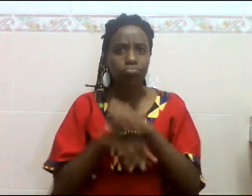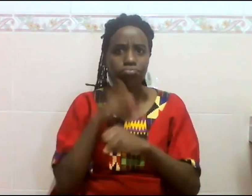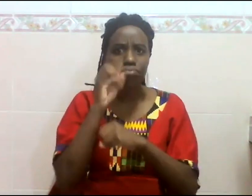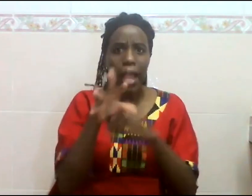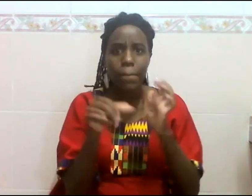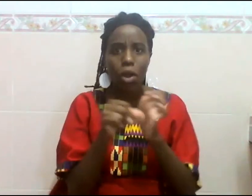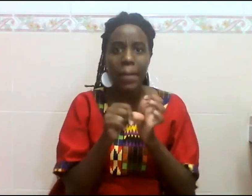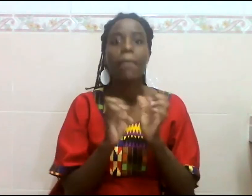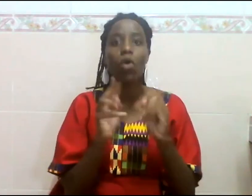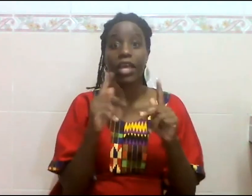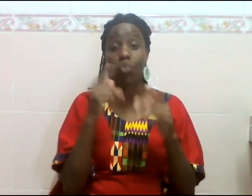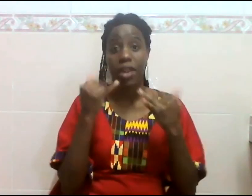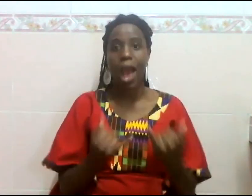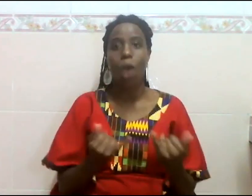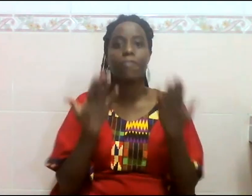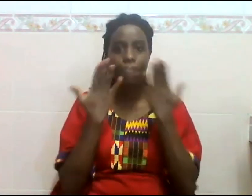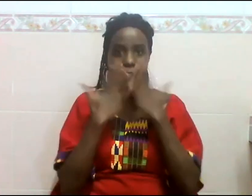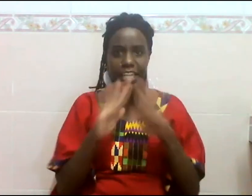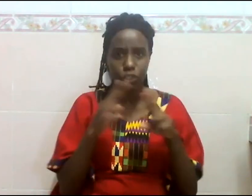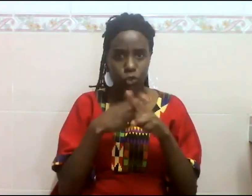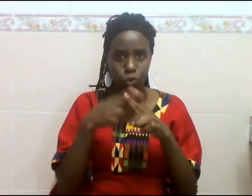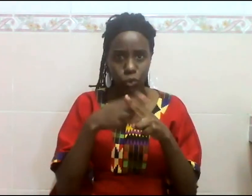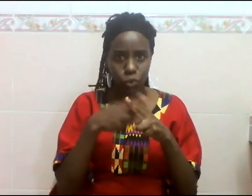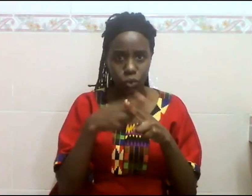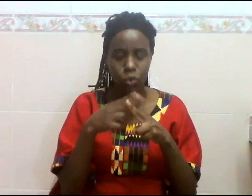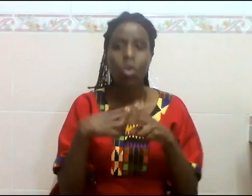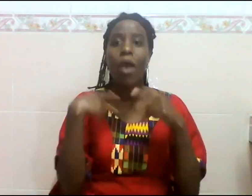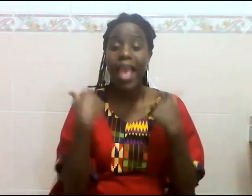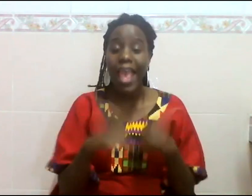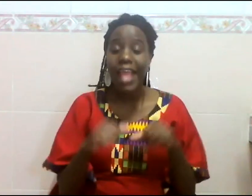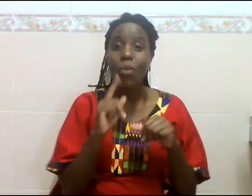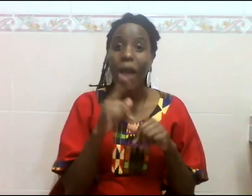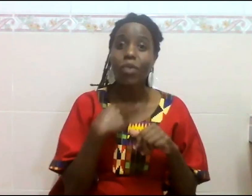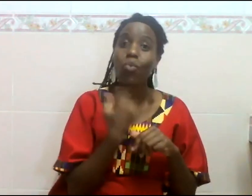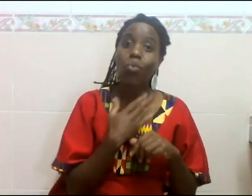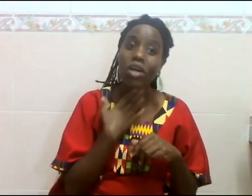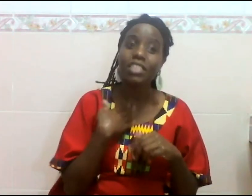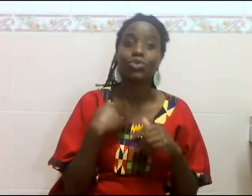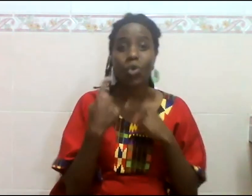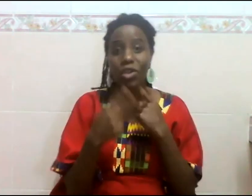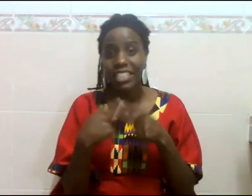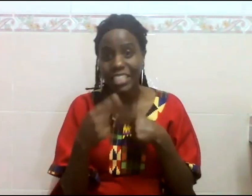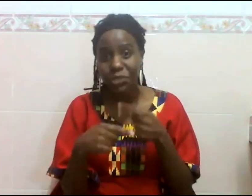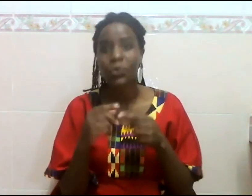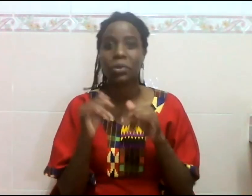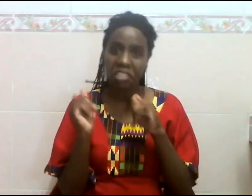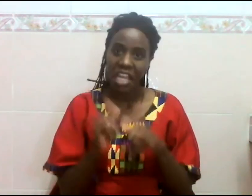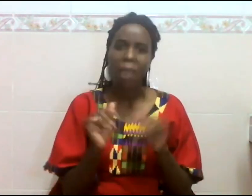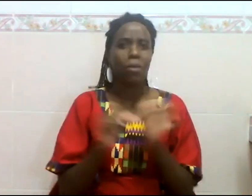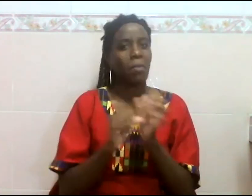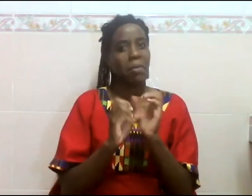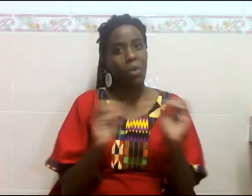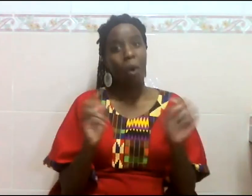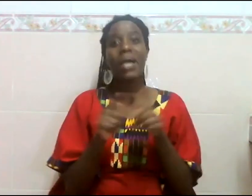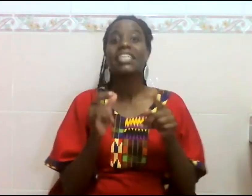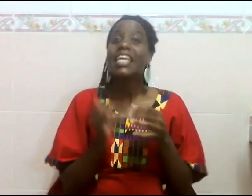We are at the finishing, and we can, maybe whoever wants to stay and maybe continue discussions, I'd love that. But whoever needs